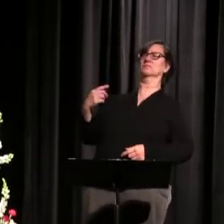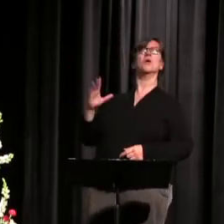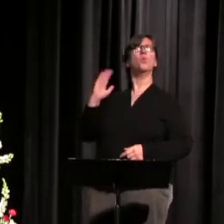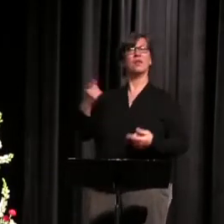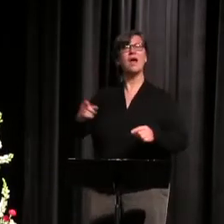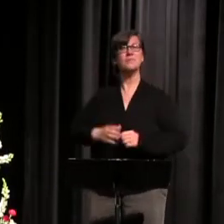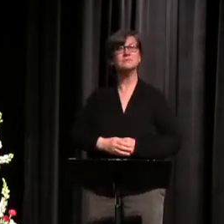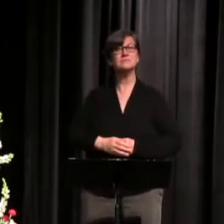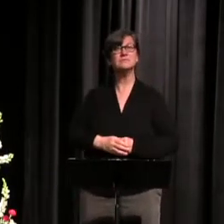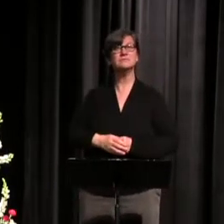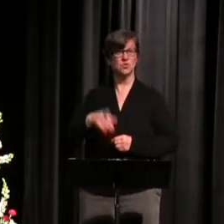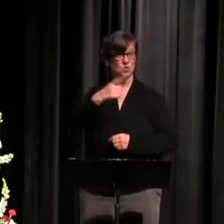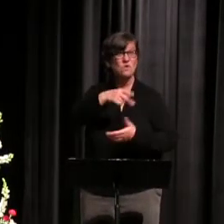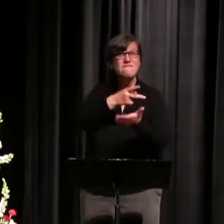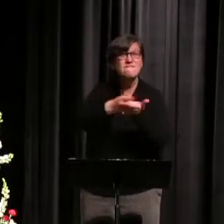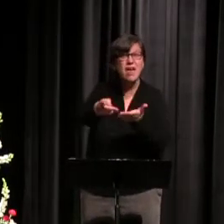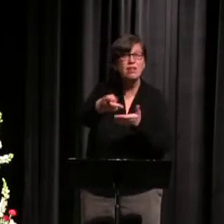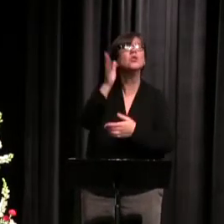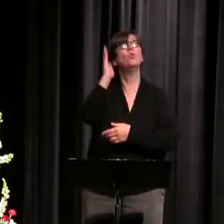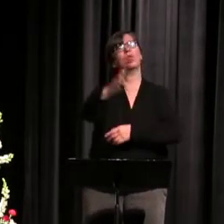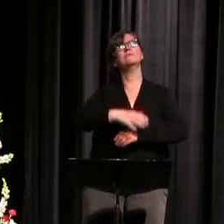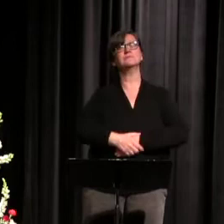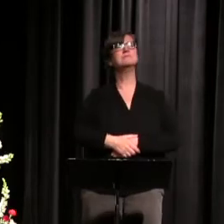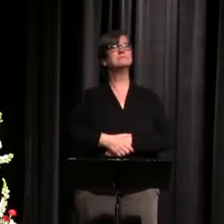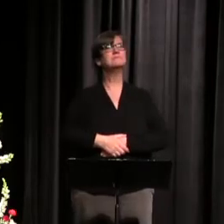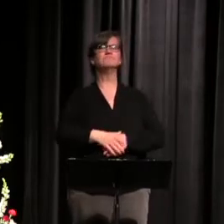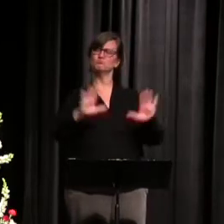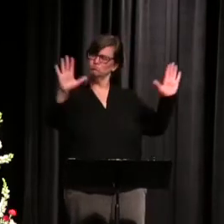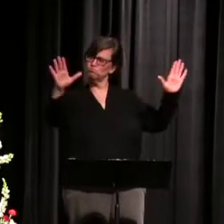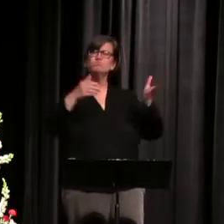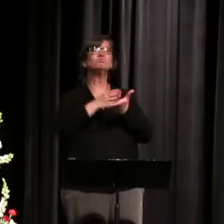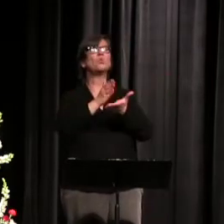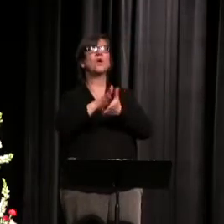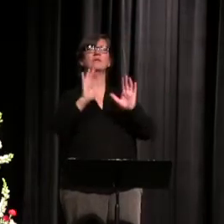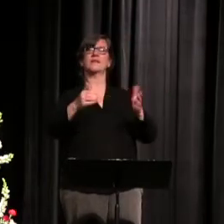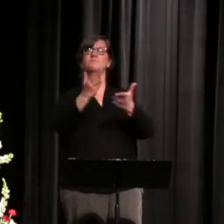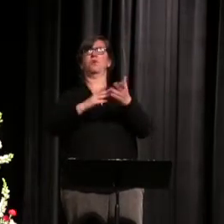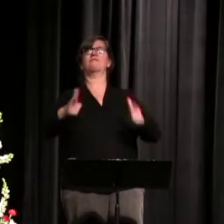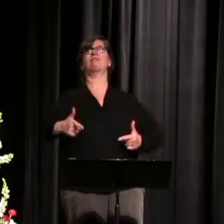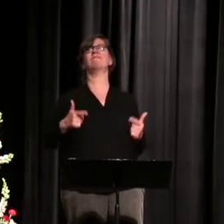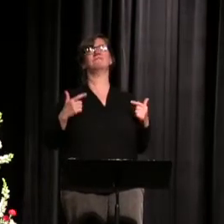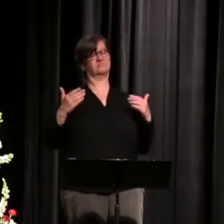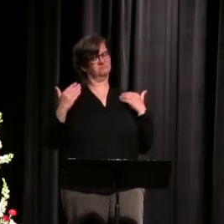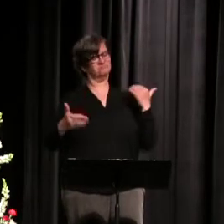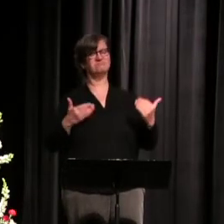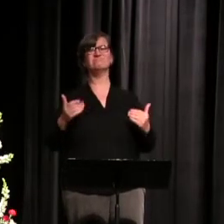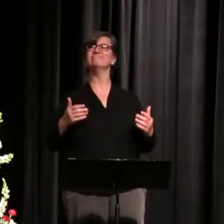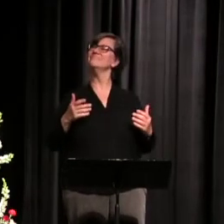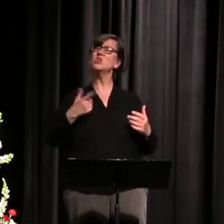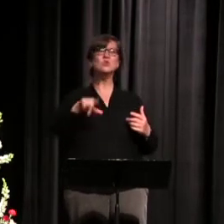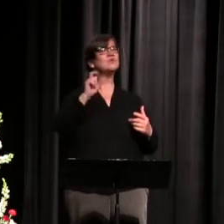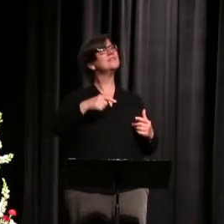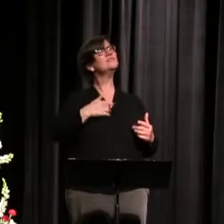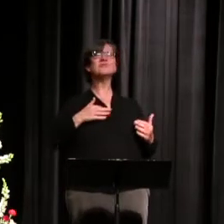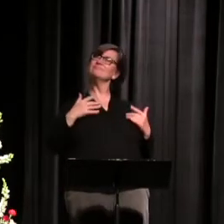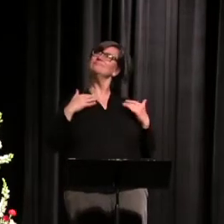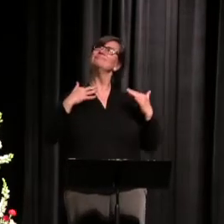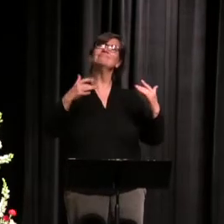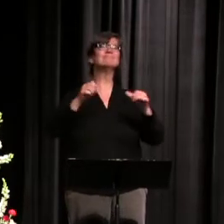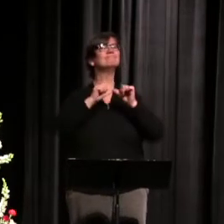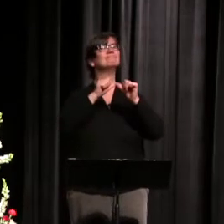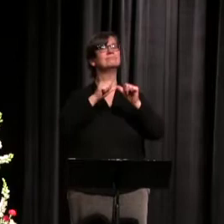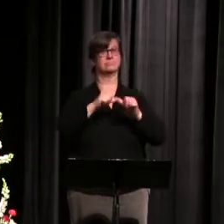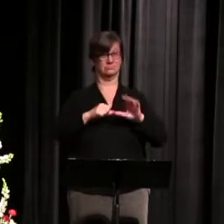fail. It's okay. It's part of life. I had almost 20 schools tell me